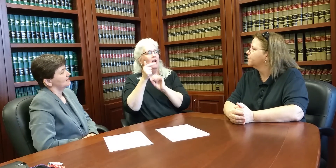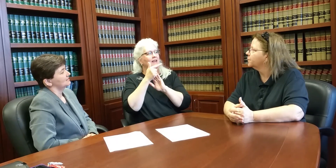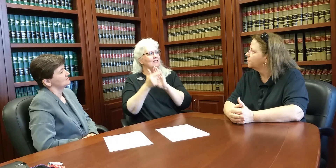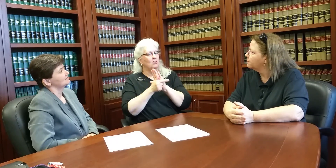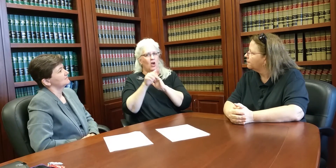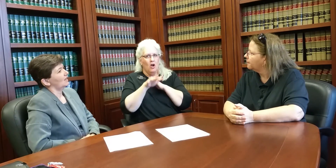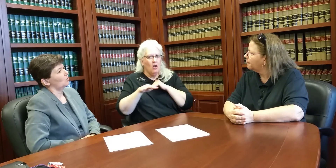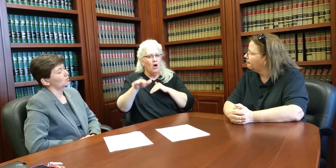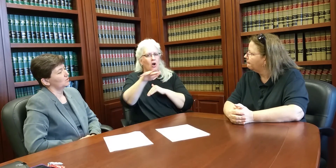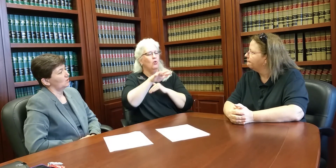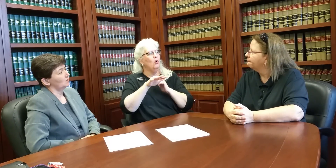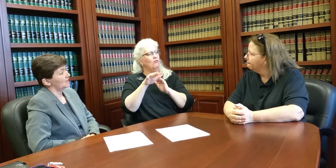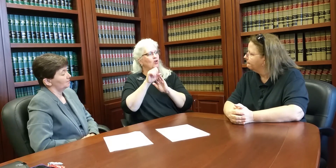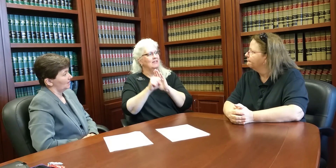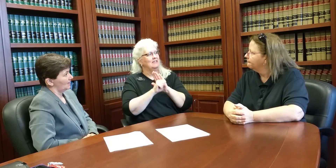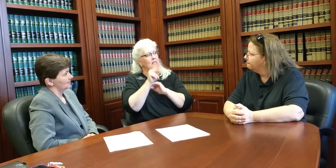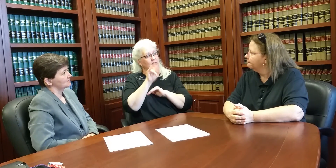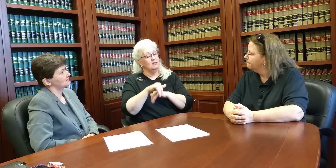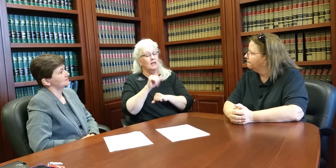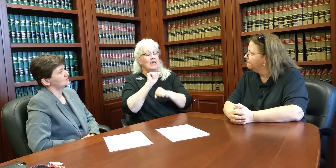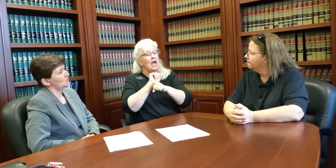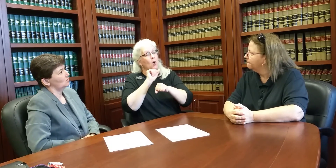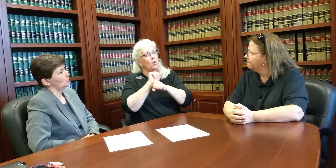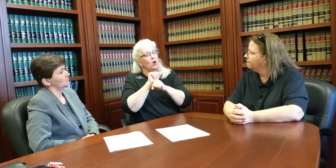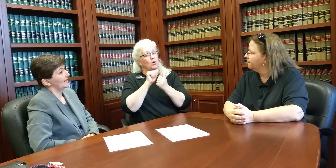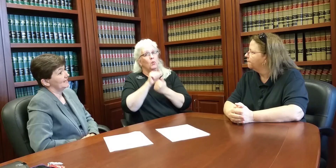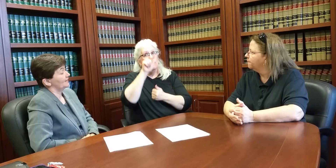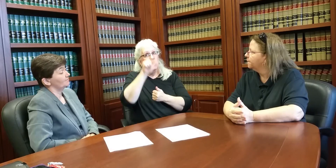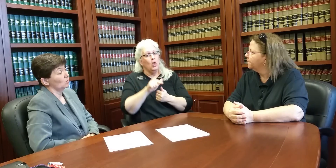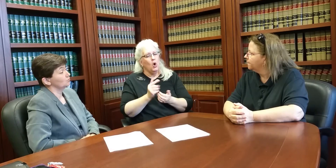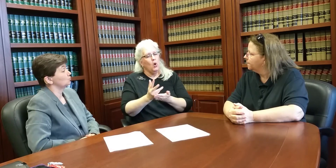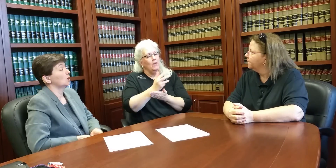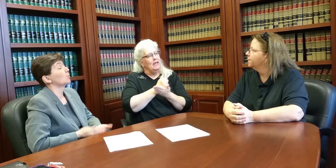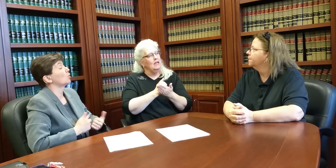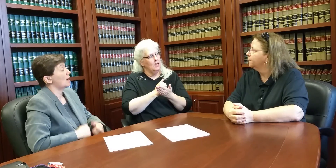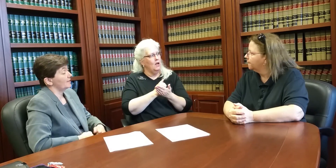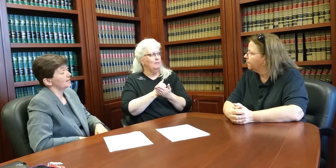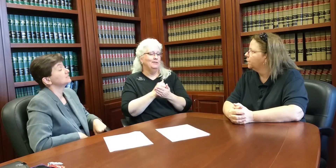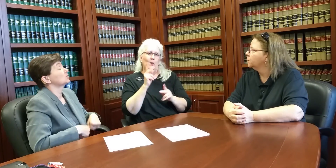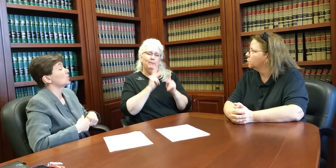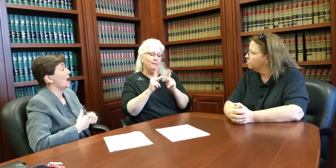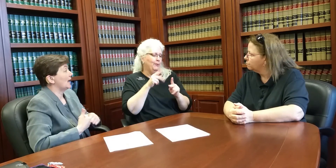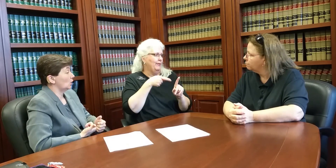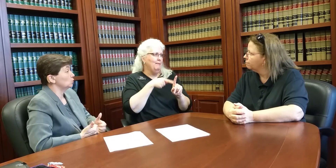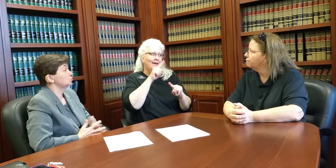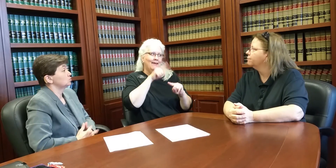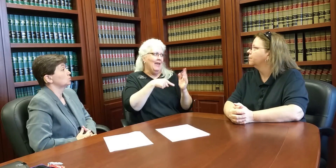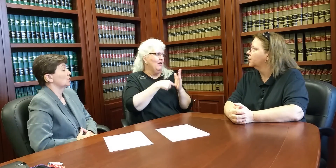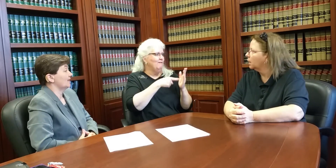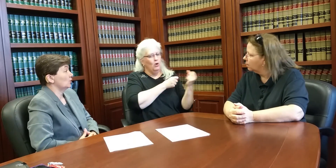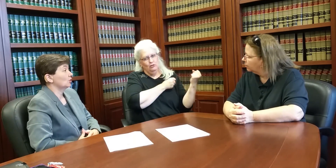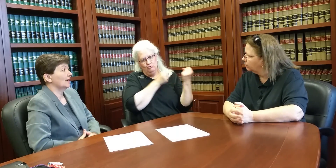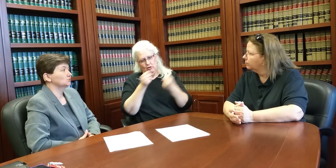Kentucky. I work with low income clients, so they can't afford to come where I'm at, so I go to where they are. I do